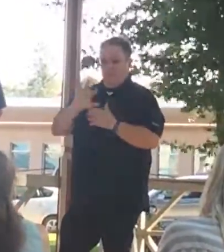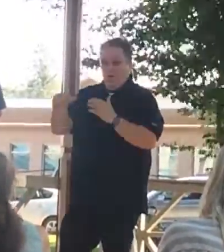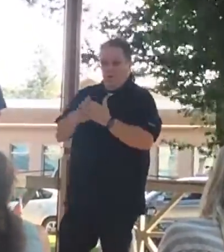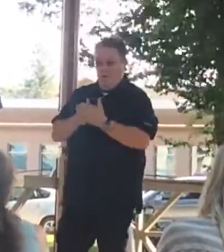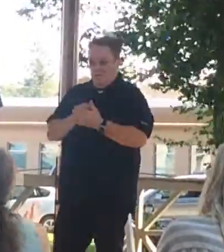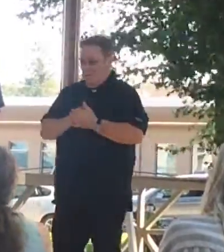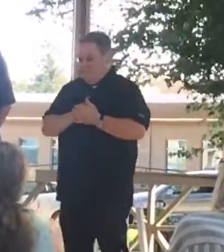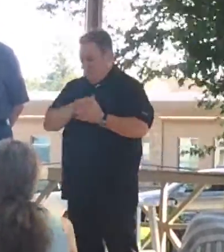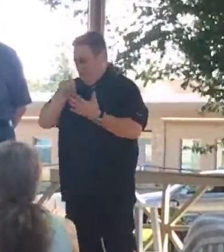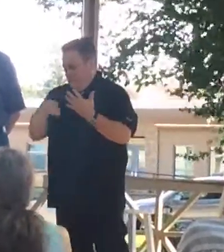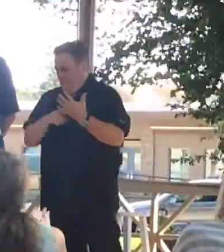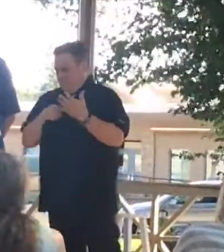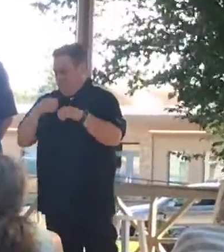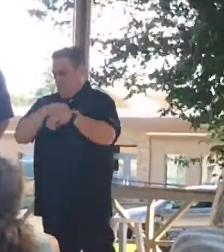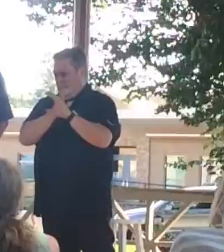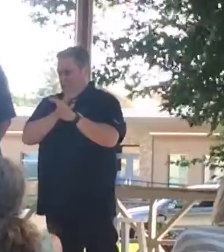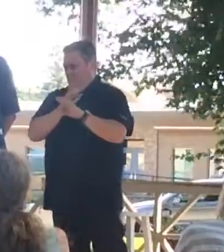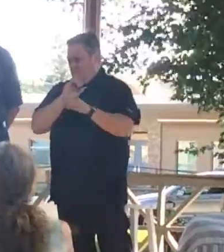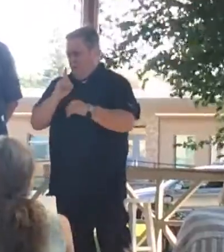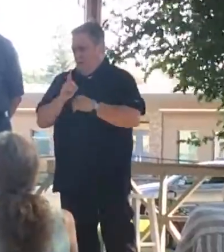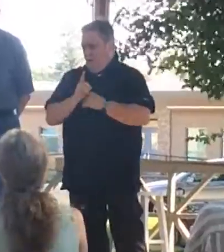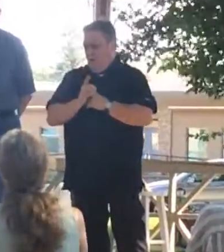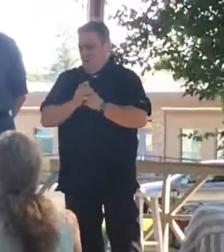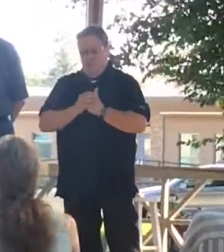All of these crises are